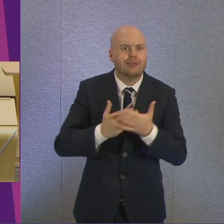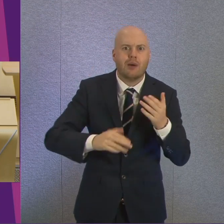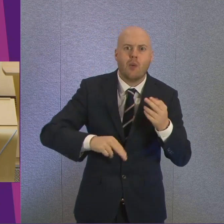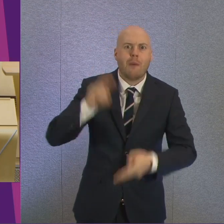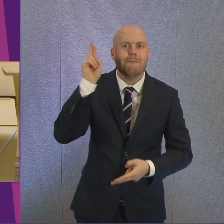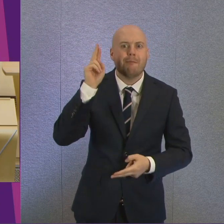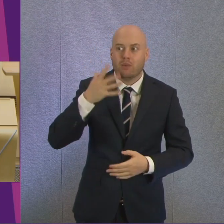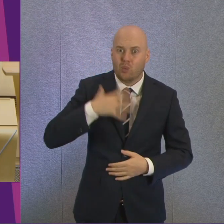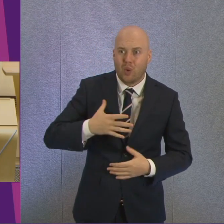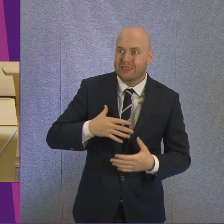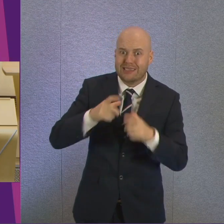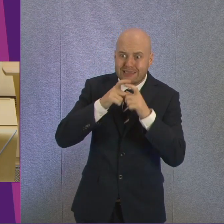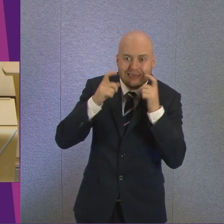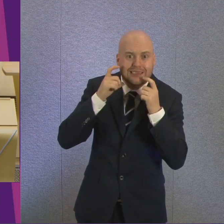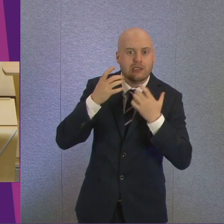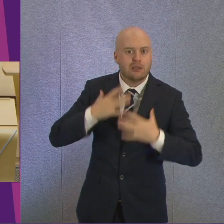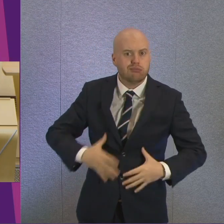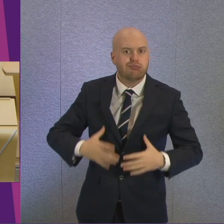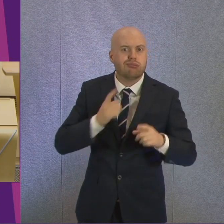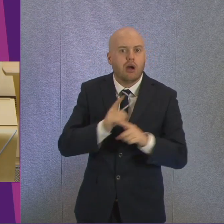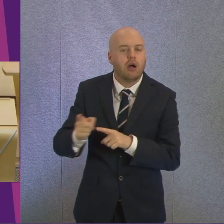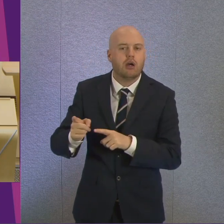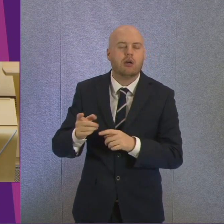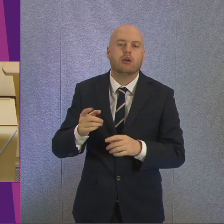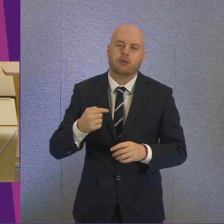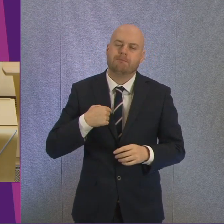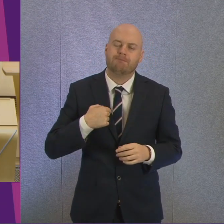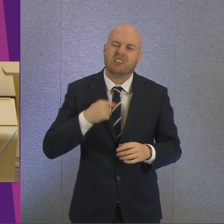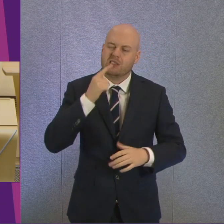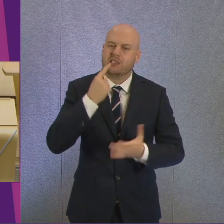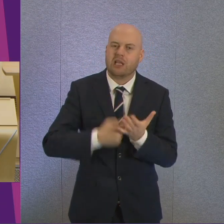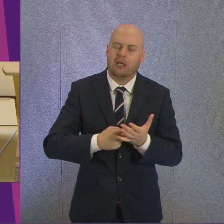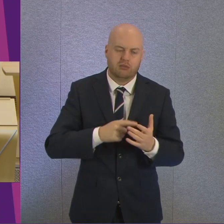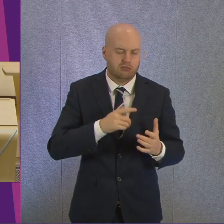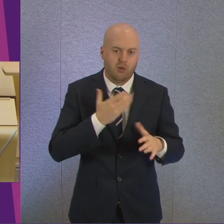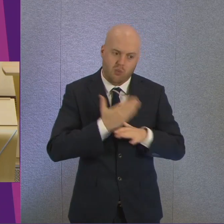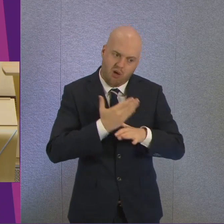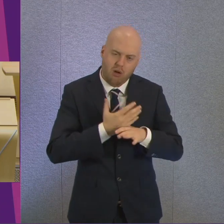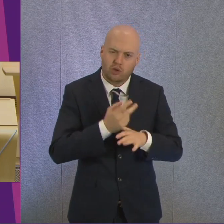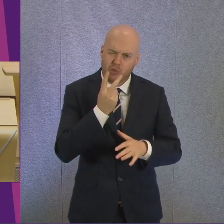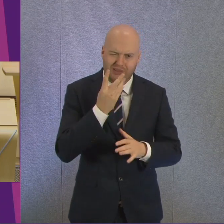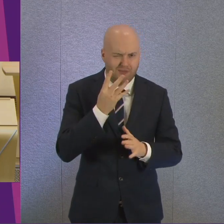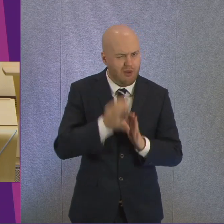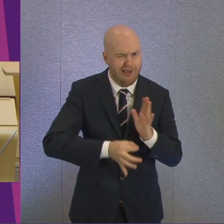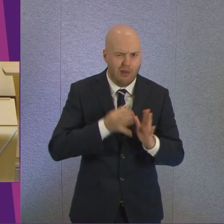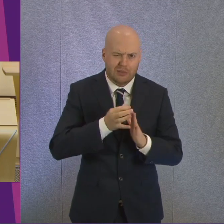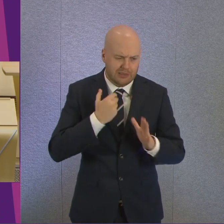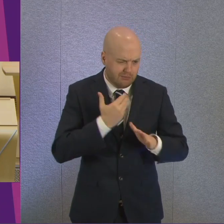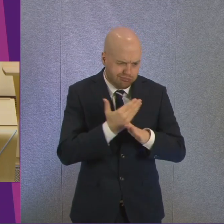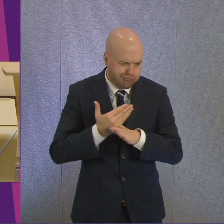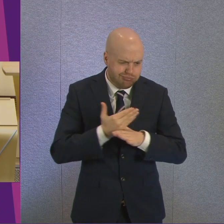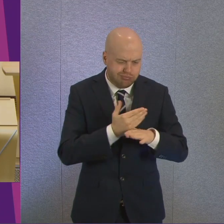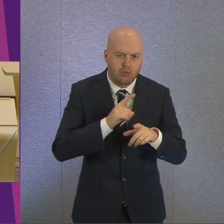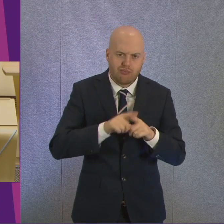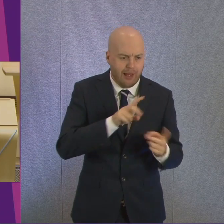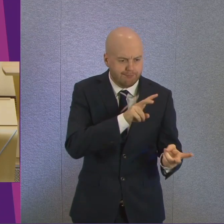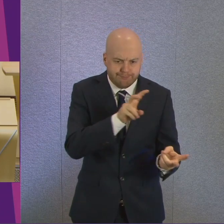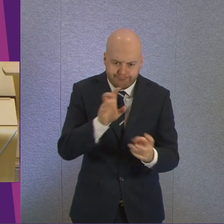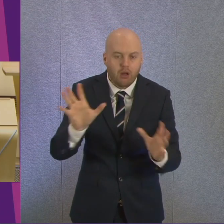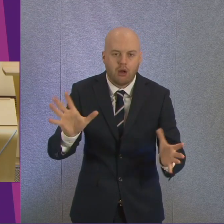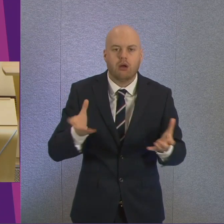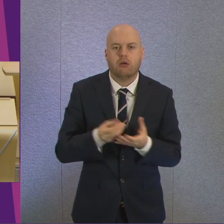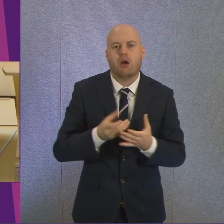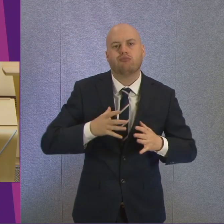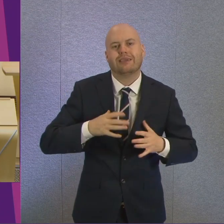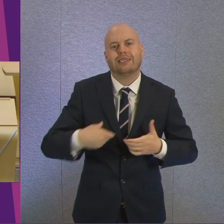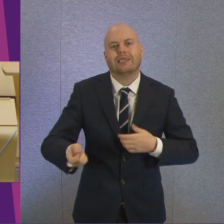24/7 operation to procure the supplies we need for Scotland. In addition, we are also working on a 4-nation basis with